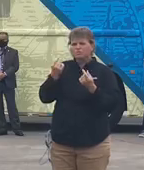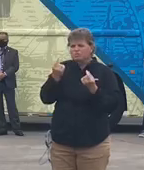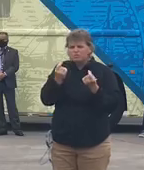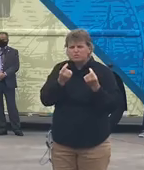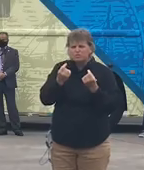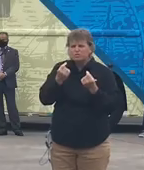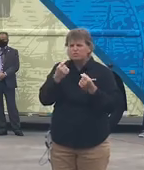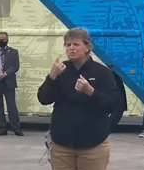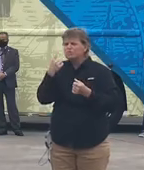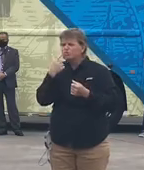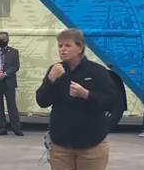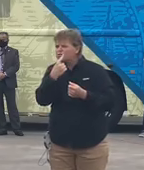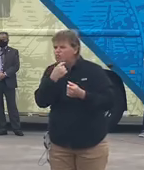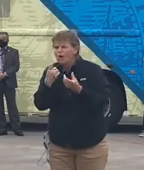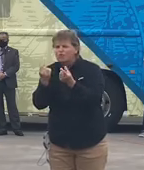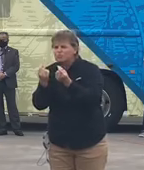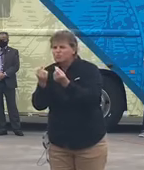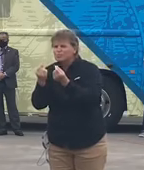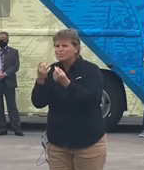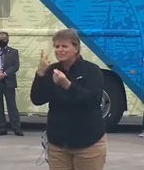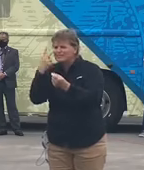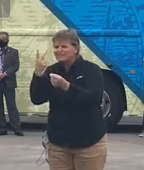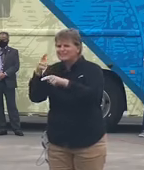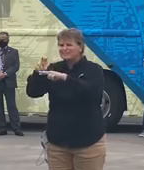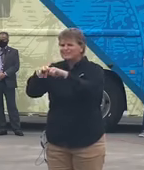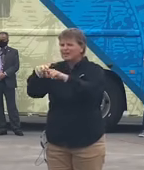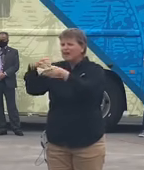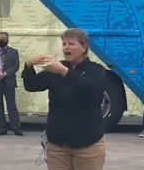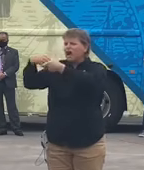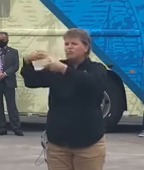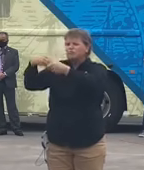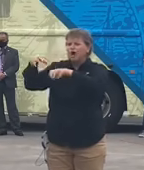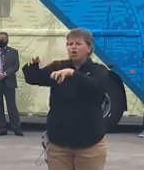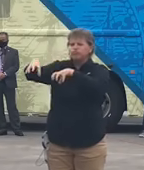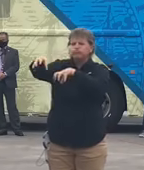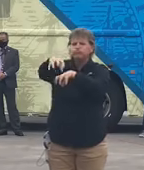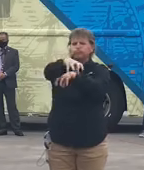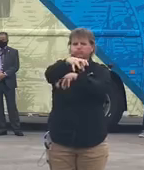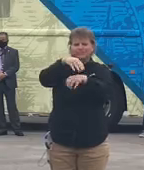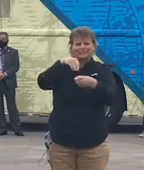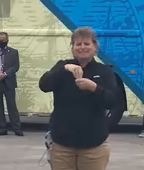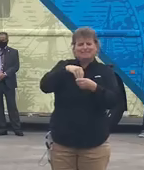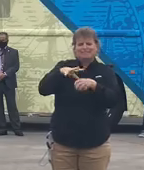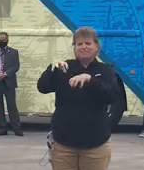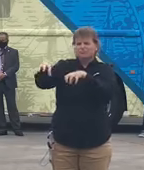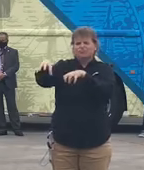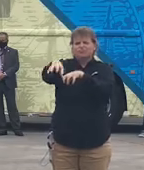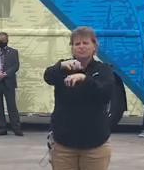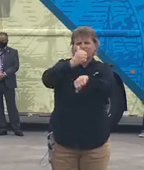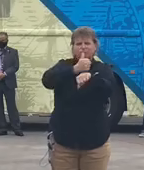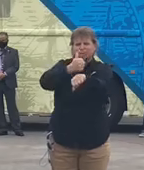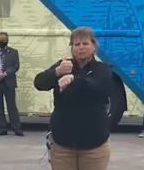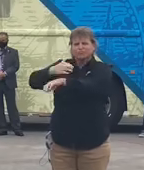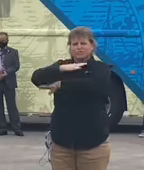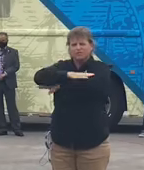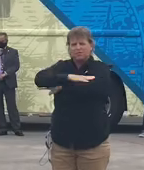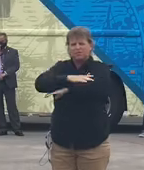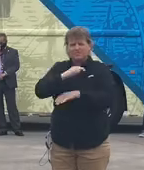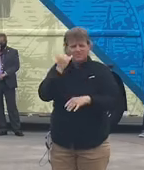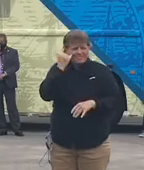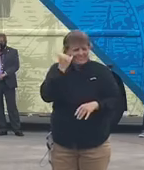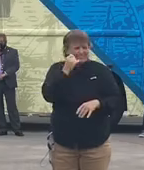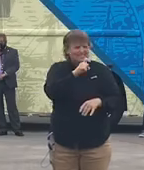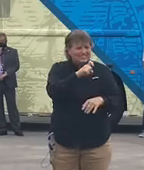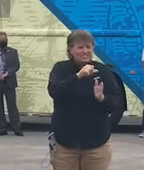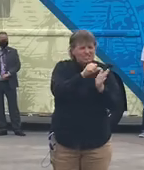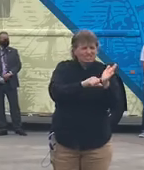surgeries now, which really I think is long overdue. So that is in place in Dade as well. That is going to be really important for health,